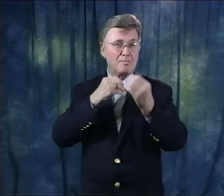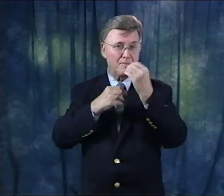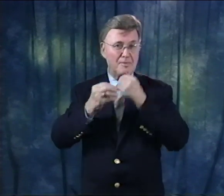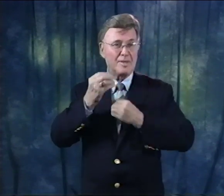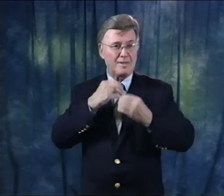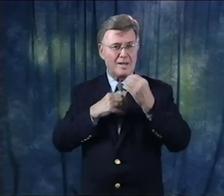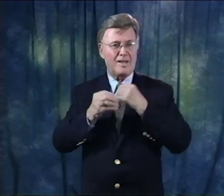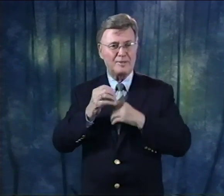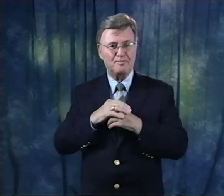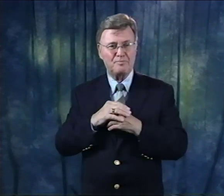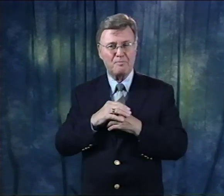meal.